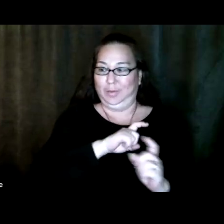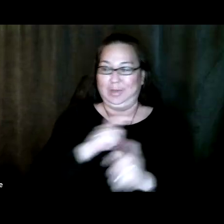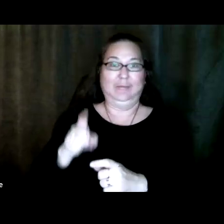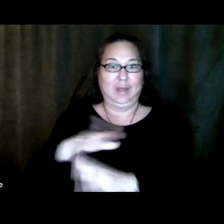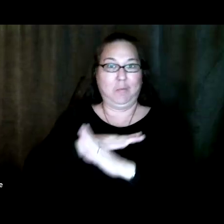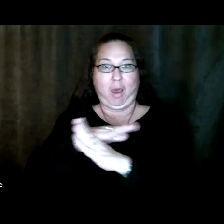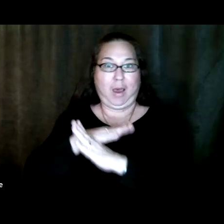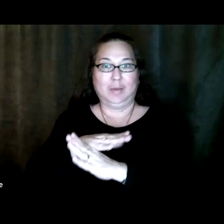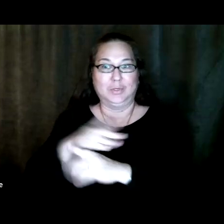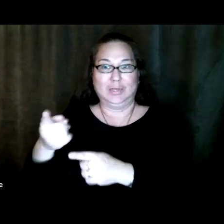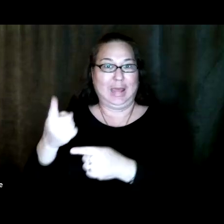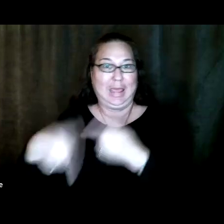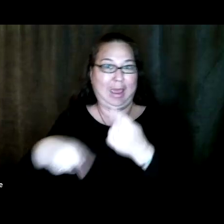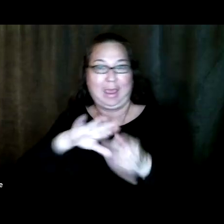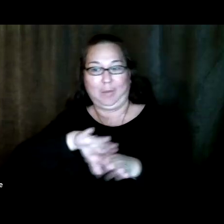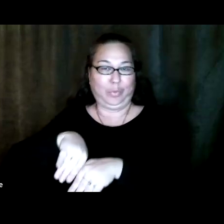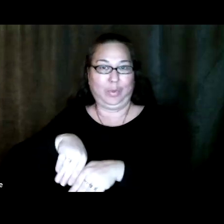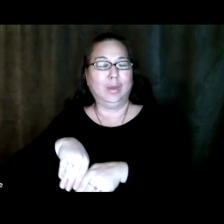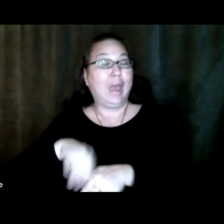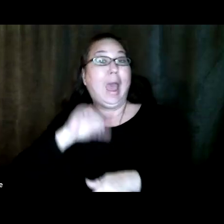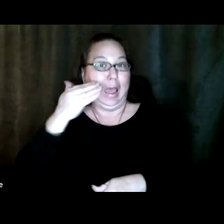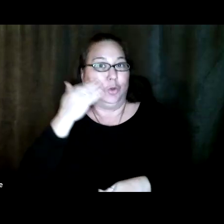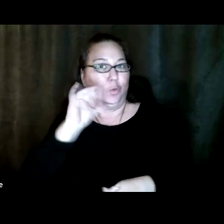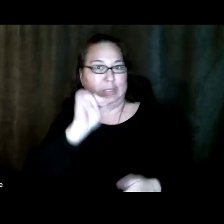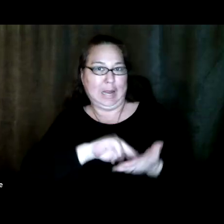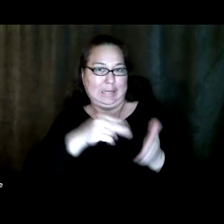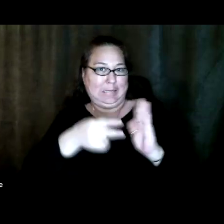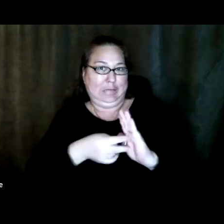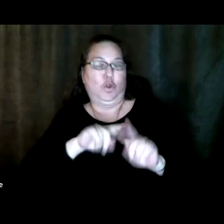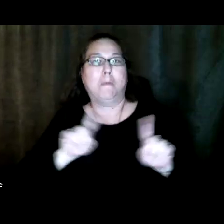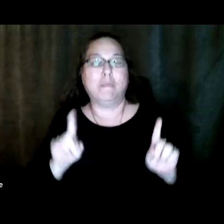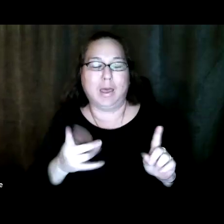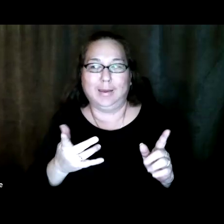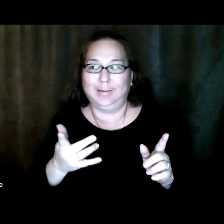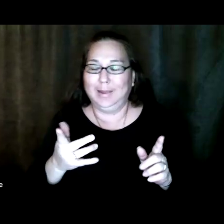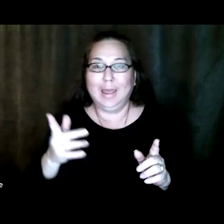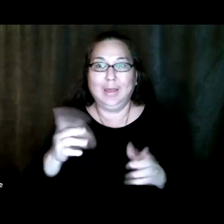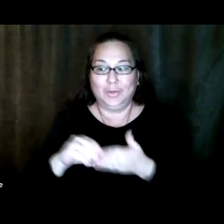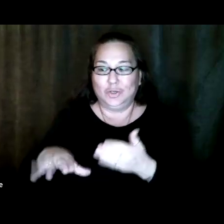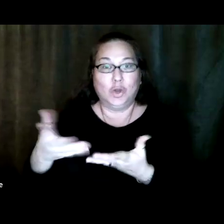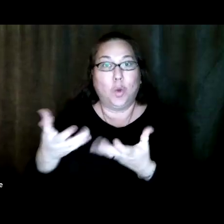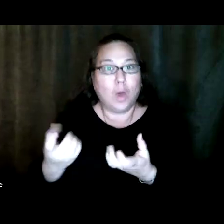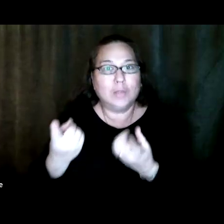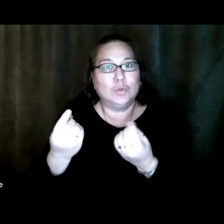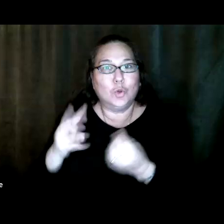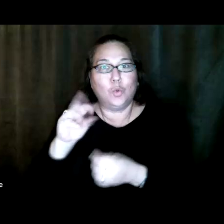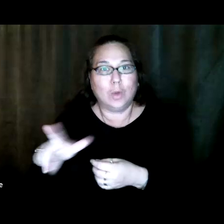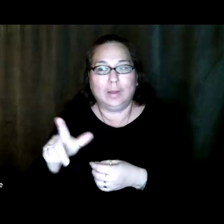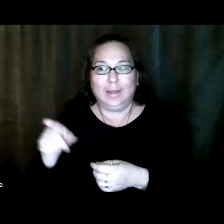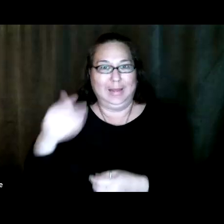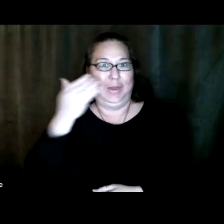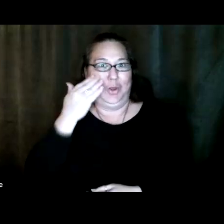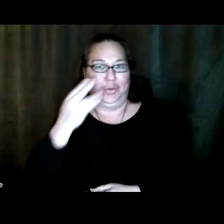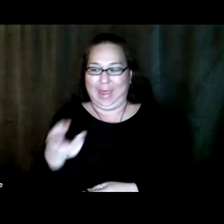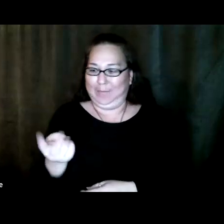how it feels as we're moving forward, as a student re-engages and wants to do well, and they know they have 2 credits to go,